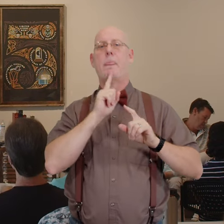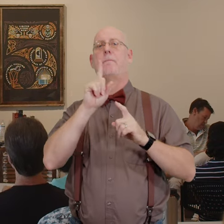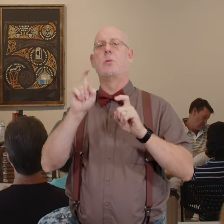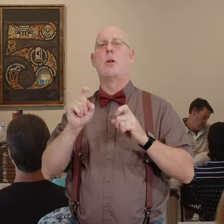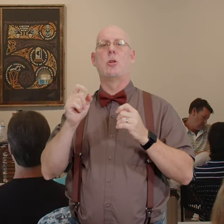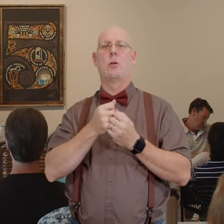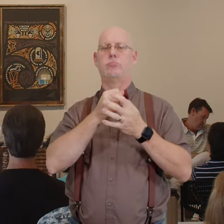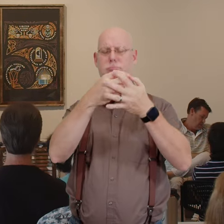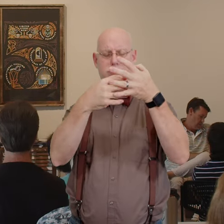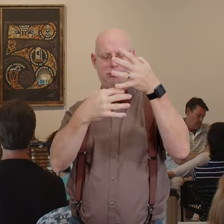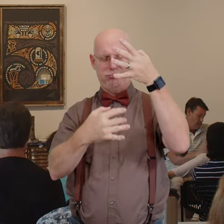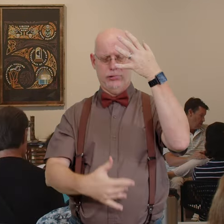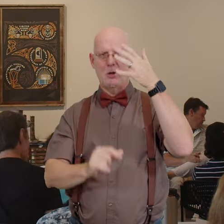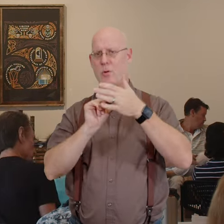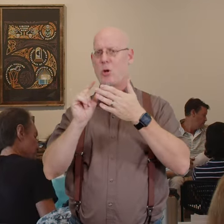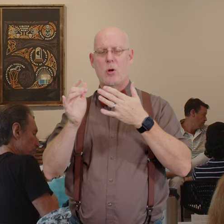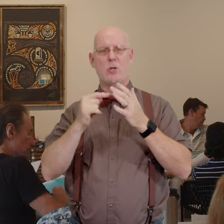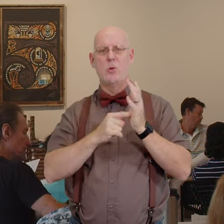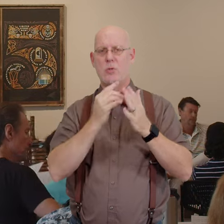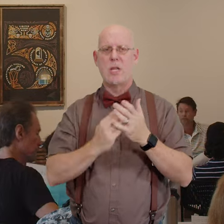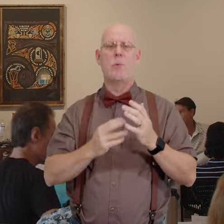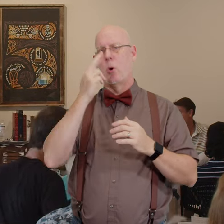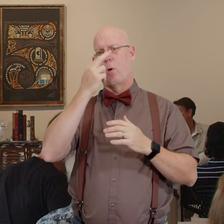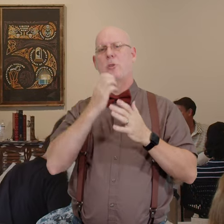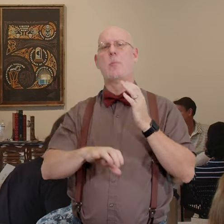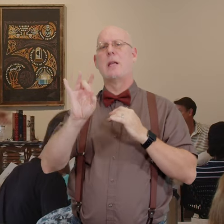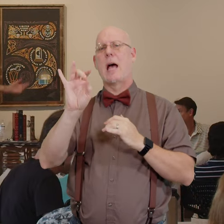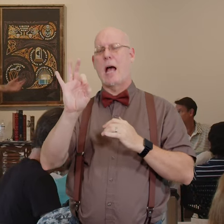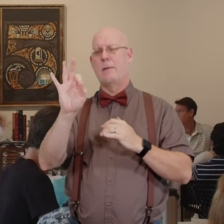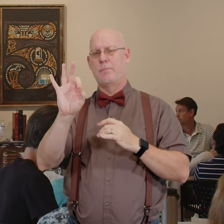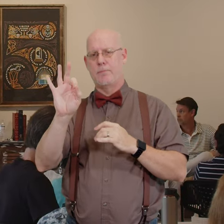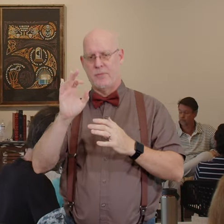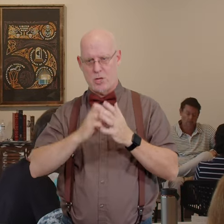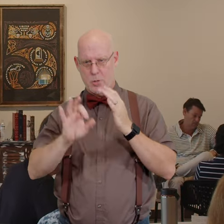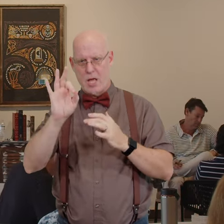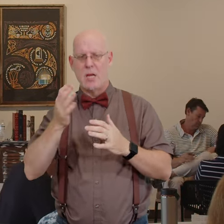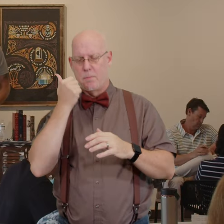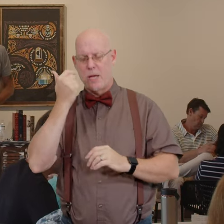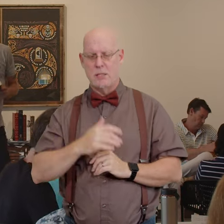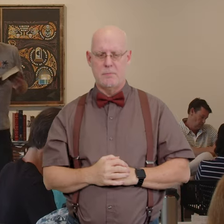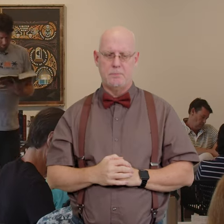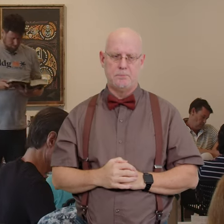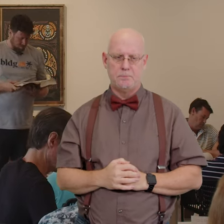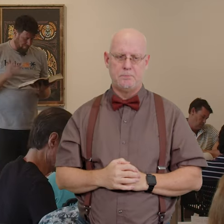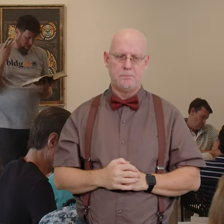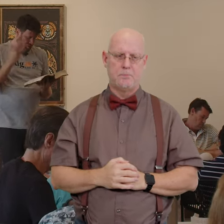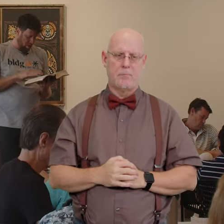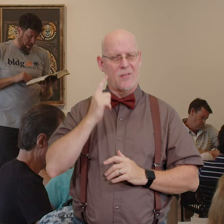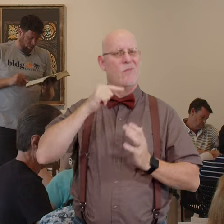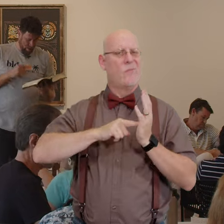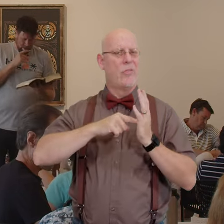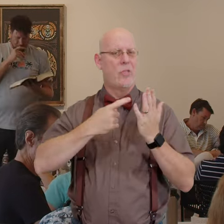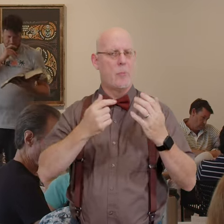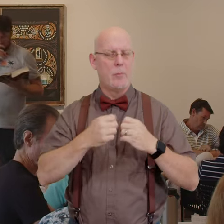To answer this question, we go to numerous passages of scripture, which we've already outlined some of them. We're going to go to Romans chapter 9. It's just probably the best for